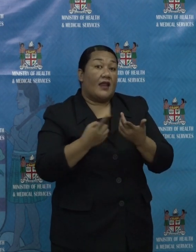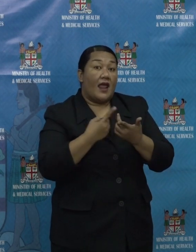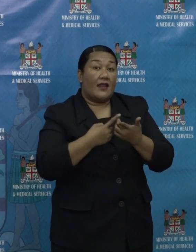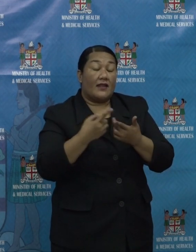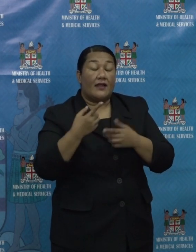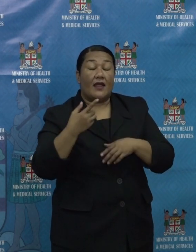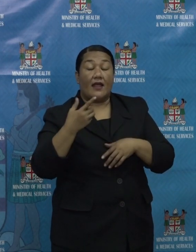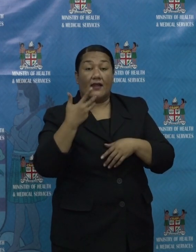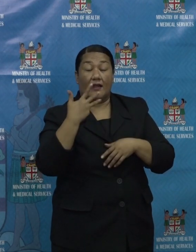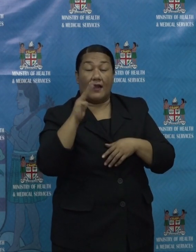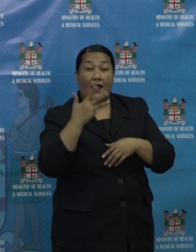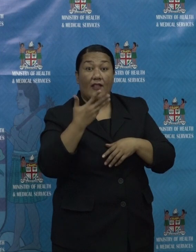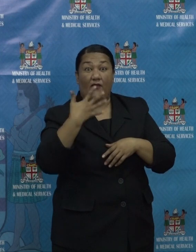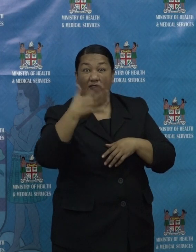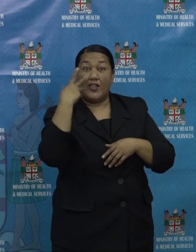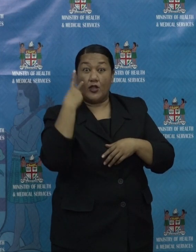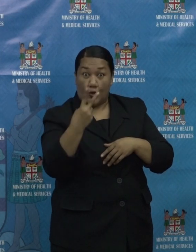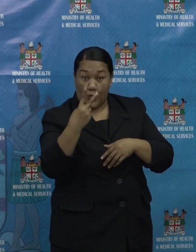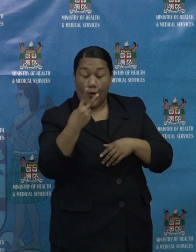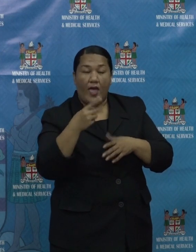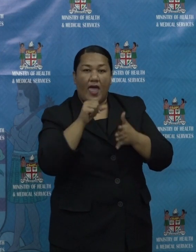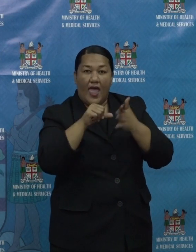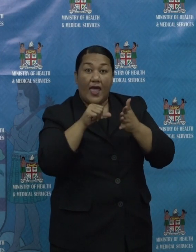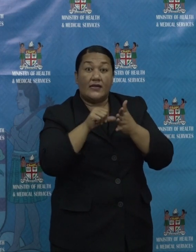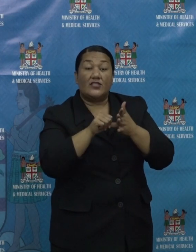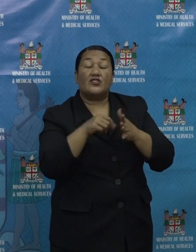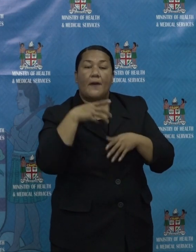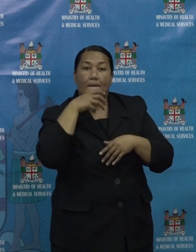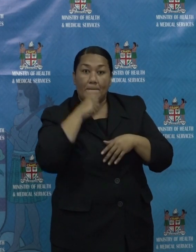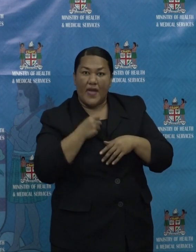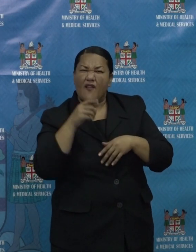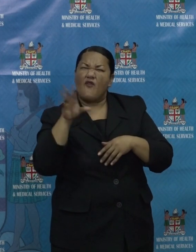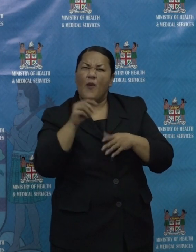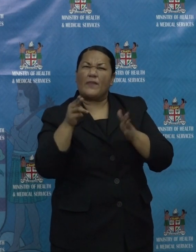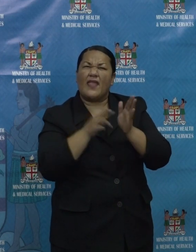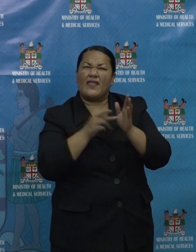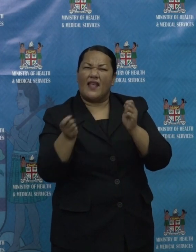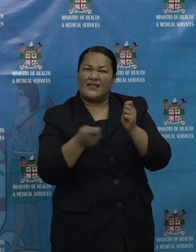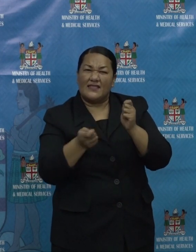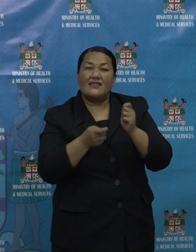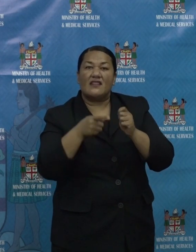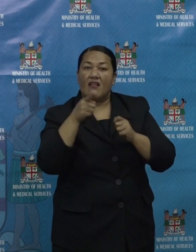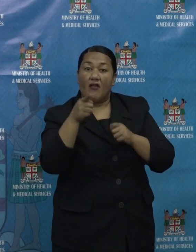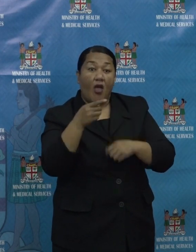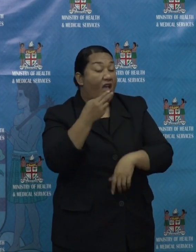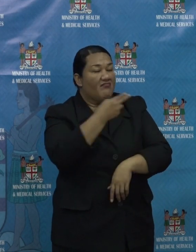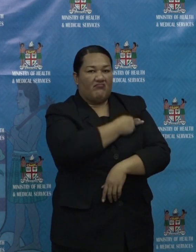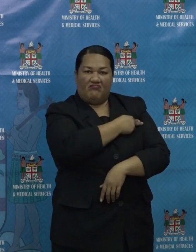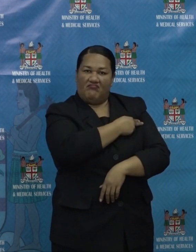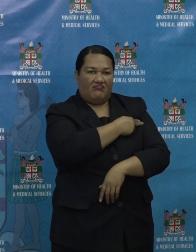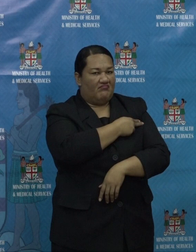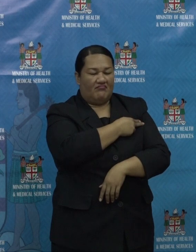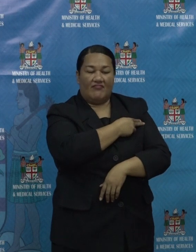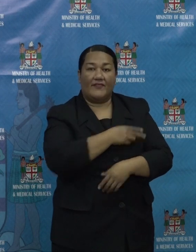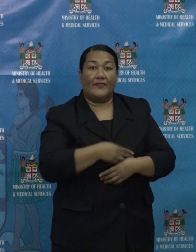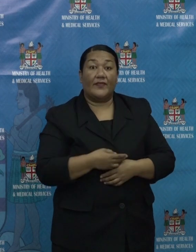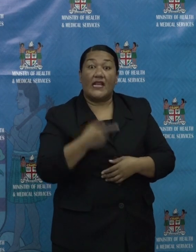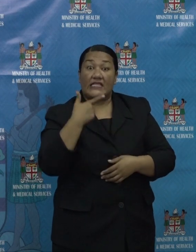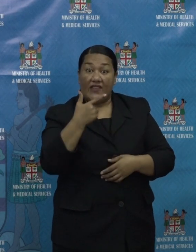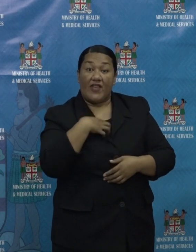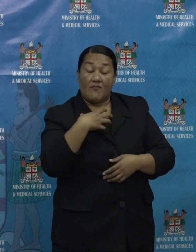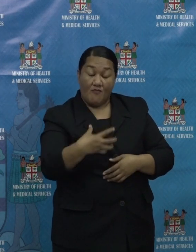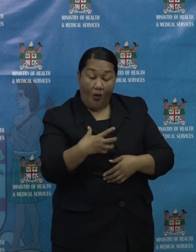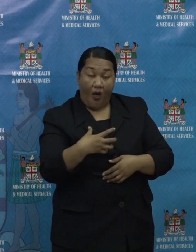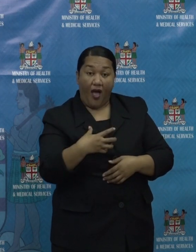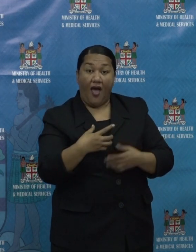from Netasiri who died at home on the 23rd of July. He was not vaccinated. There have been 7 more deaths of COVID-19